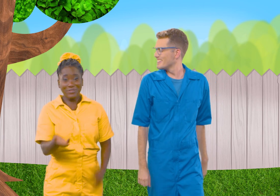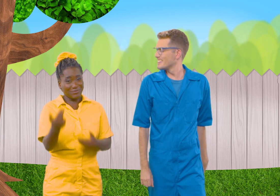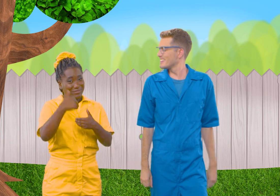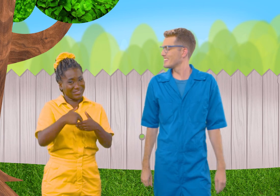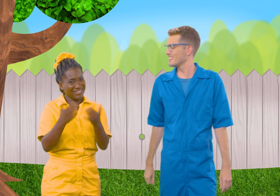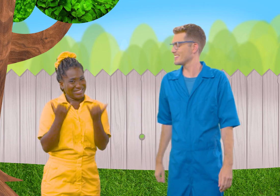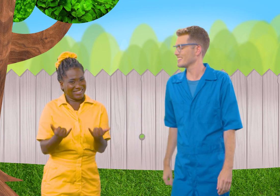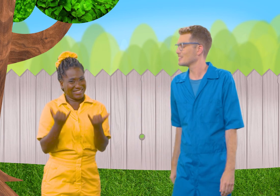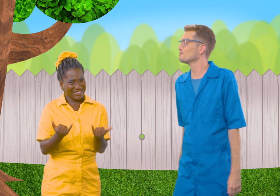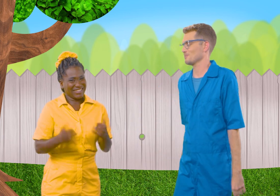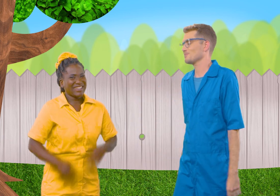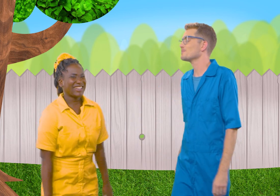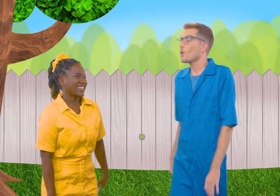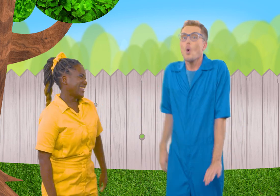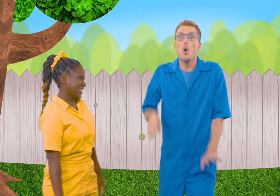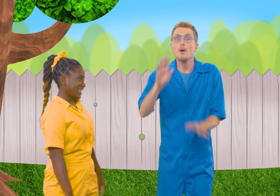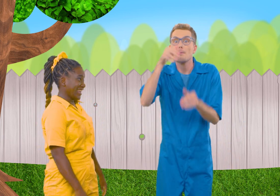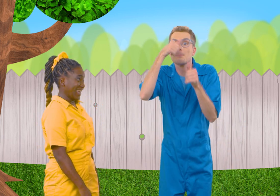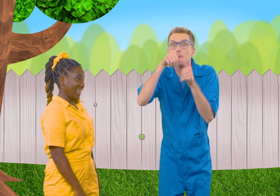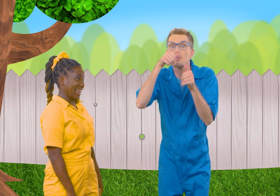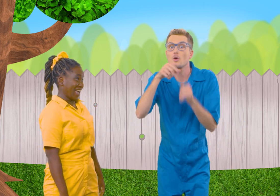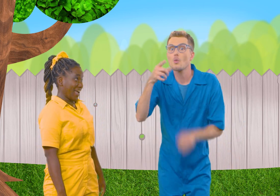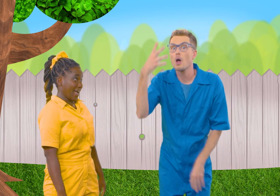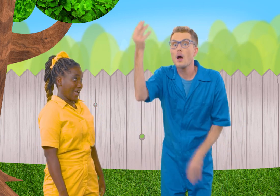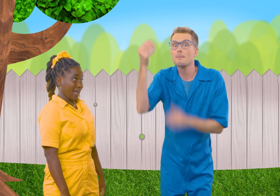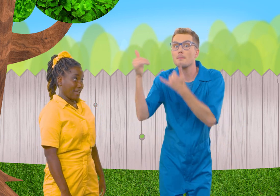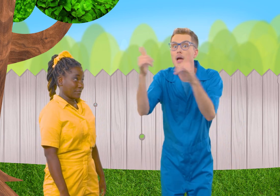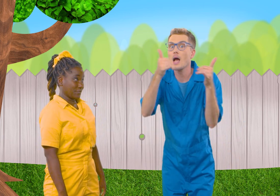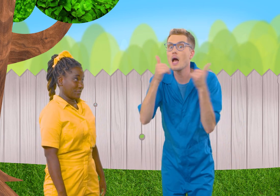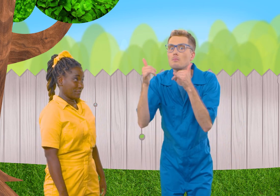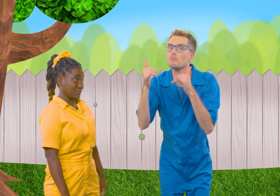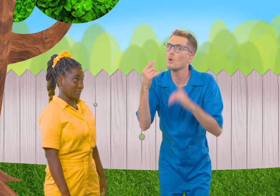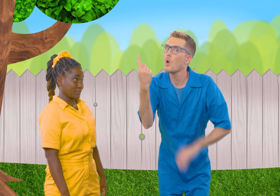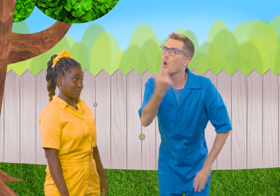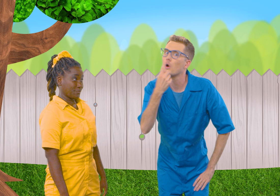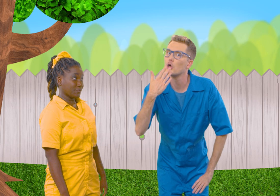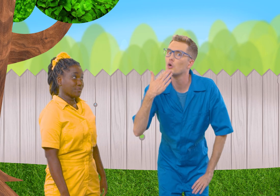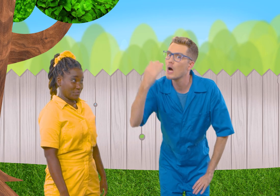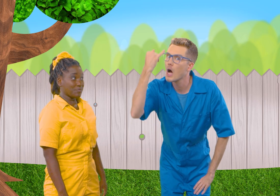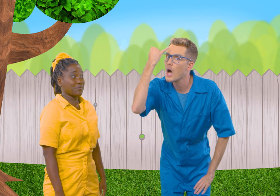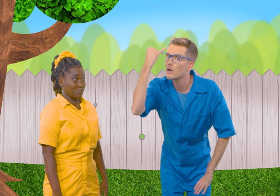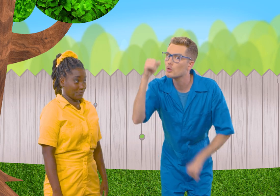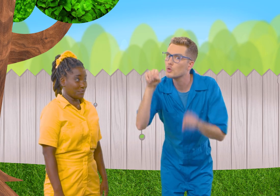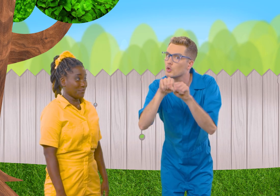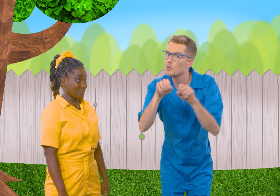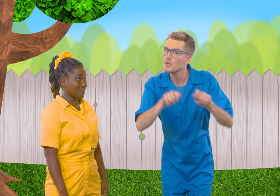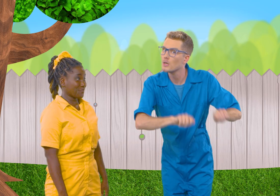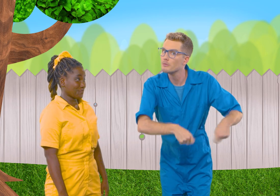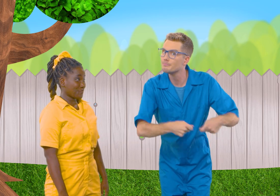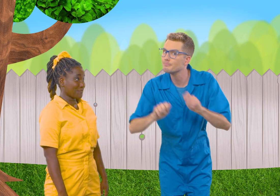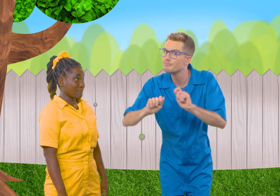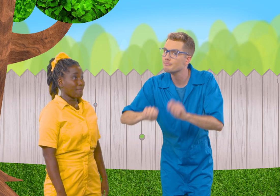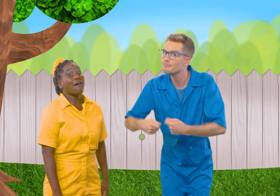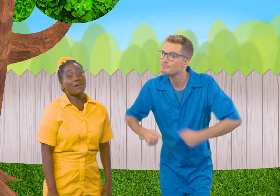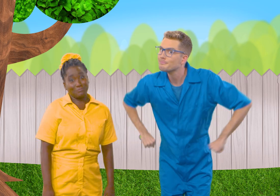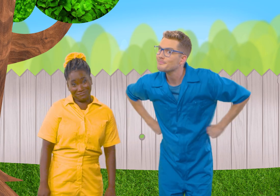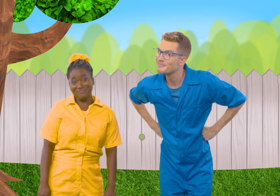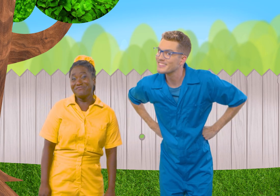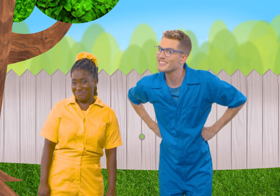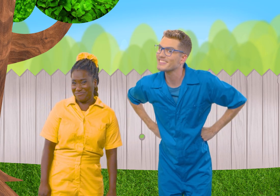Thanks for spending time with us today. Remember, it's always good to put on your shoes when you go outside to